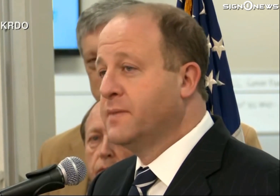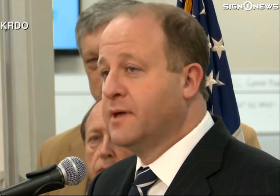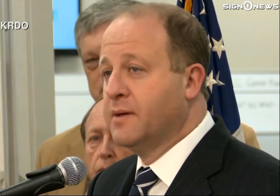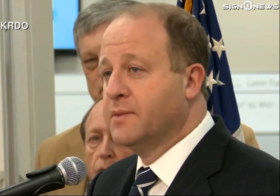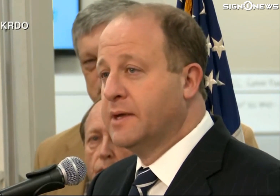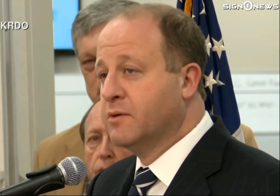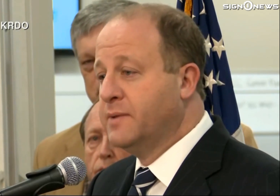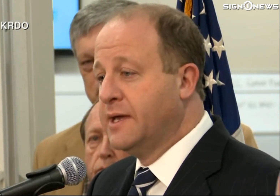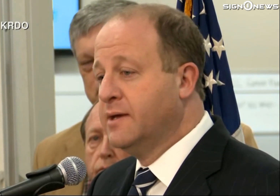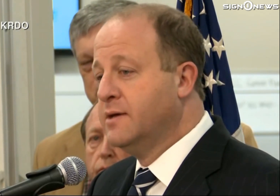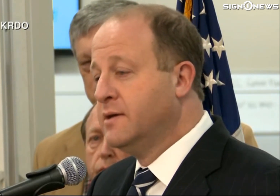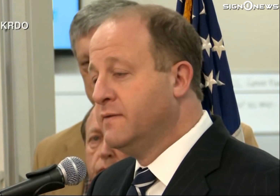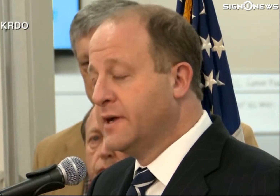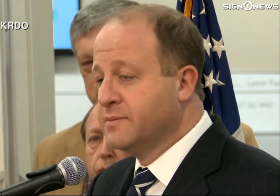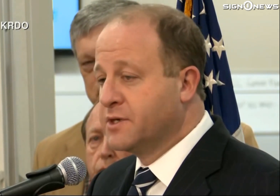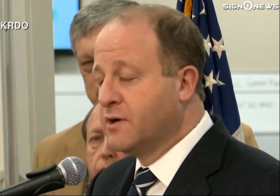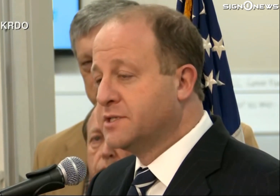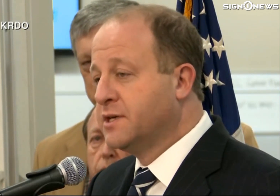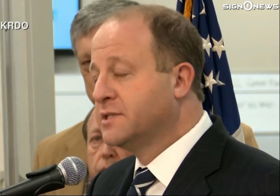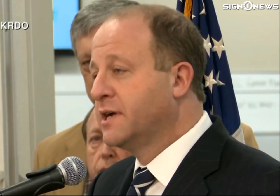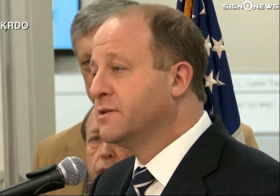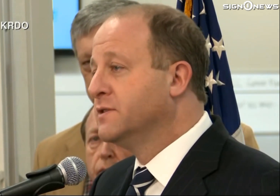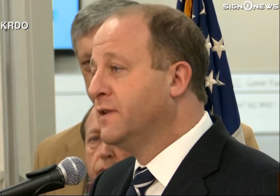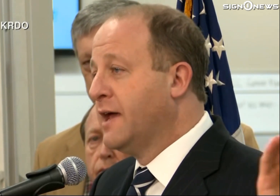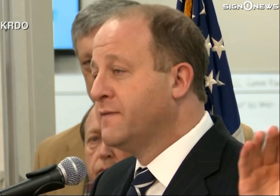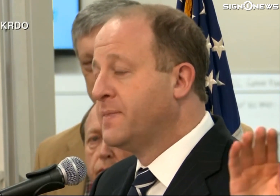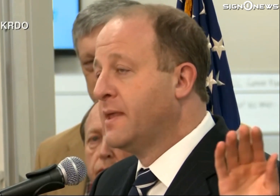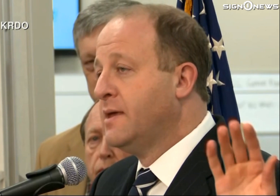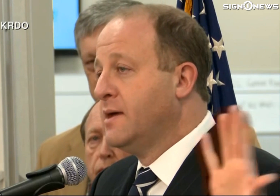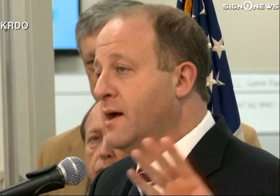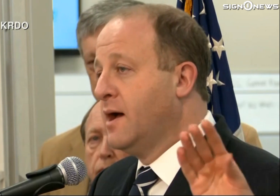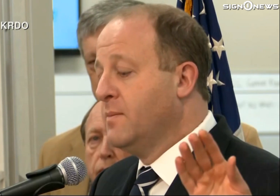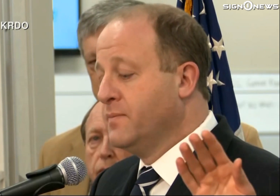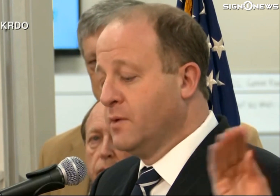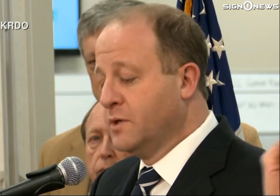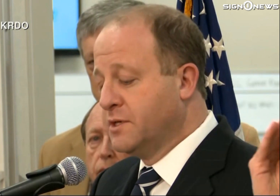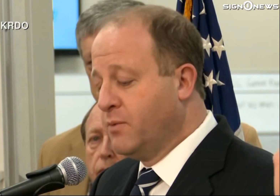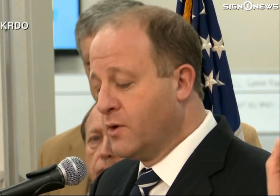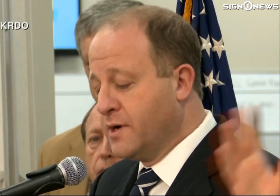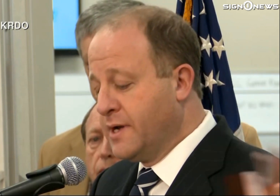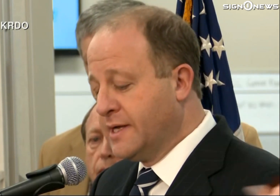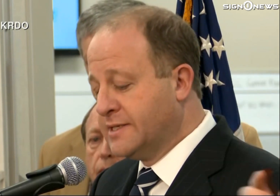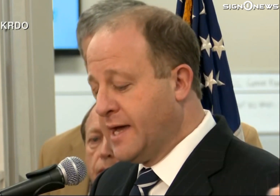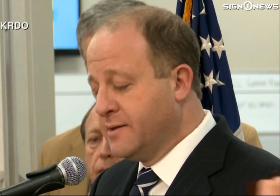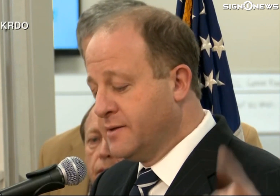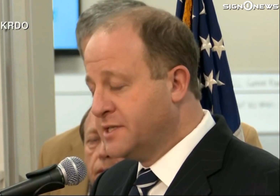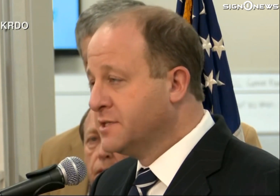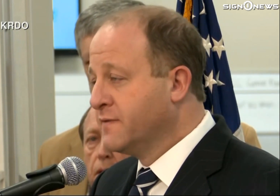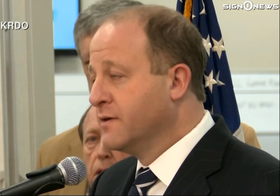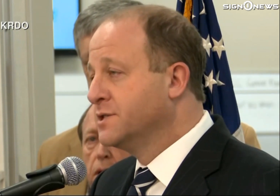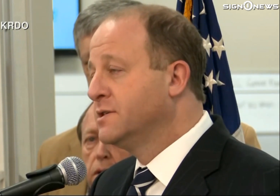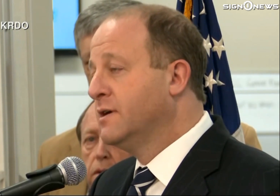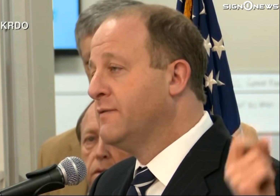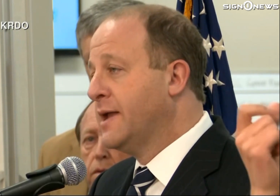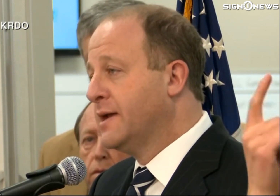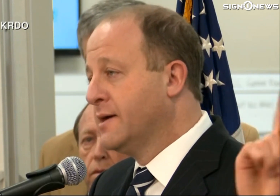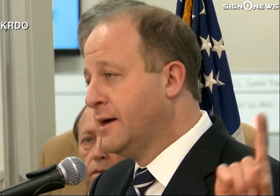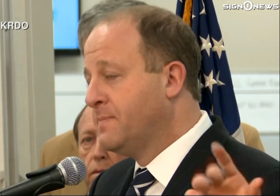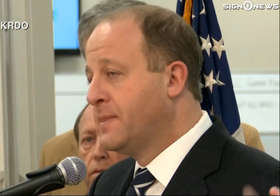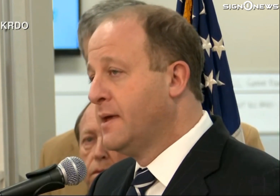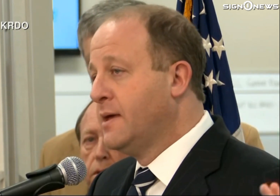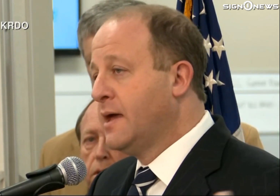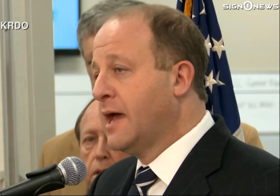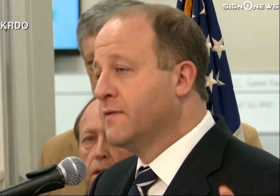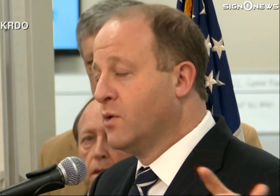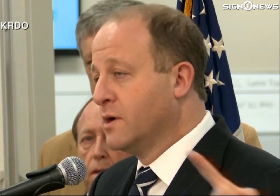at home. There will be victims across all sectors of life. What's important is that this is the first of many to